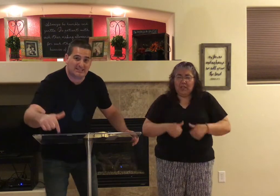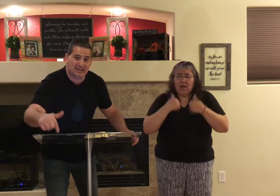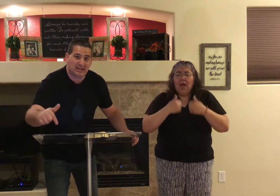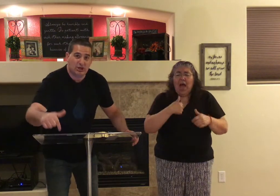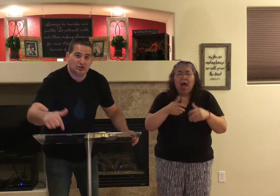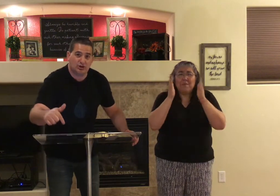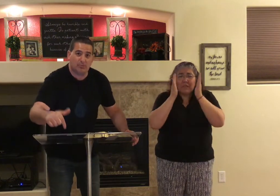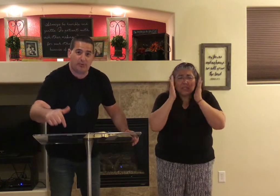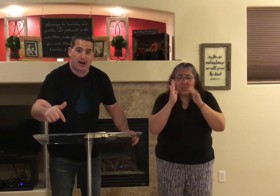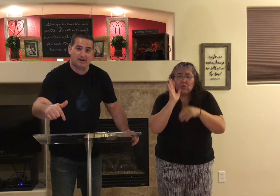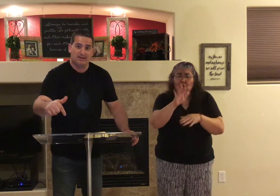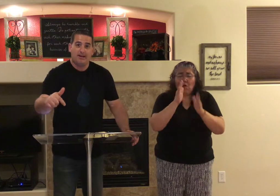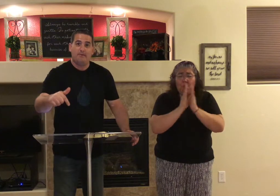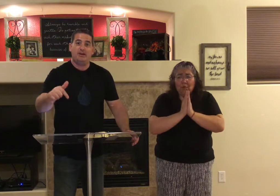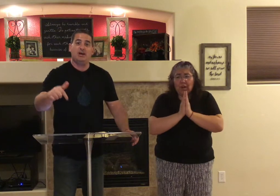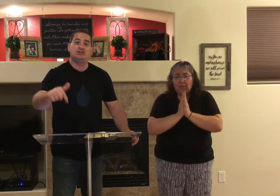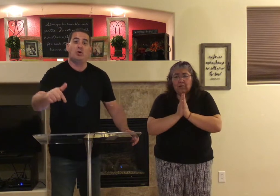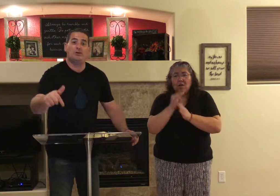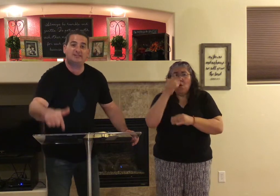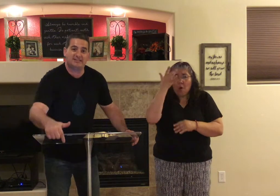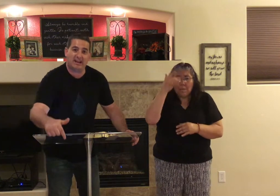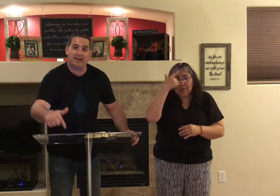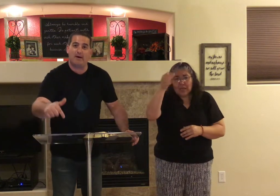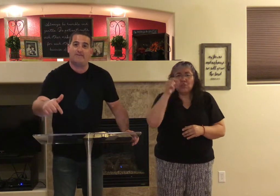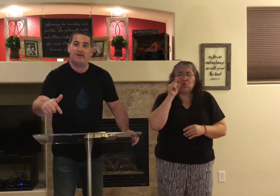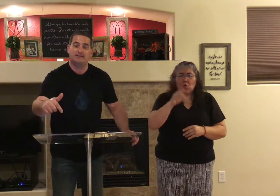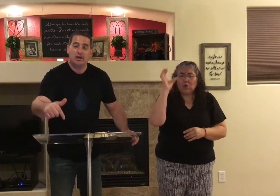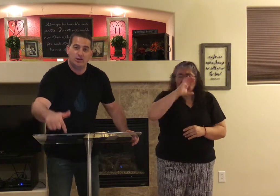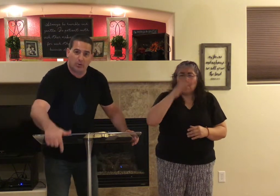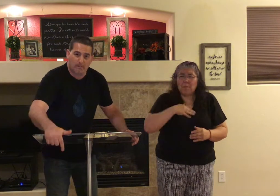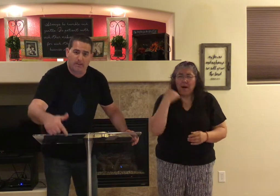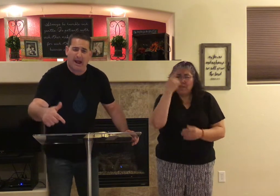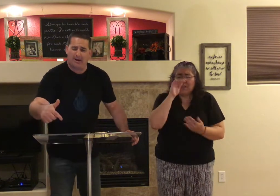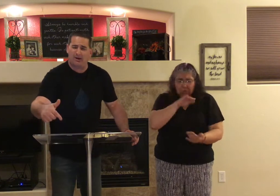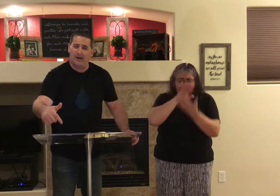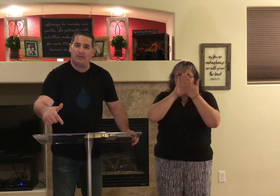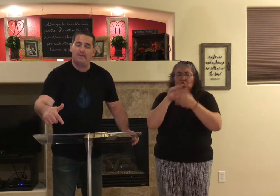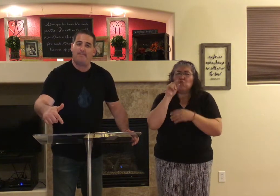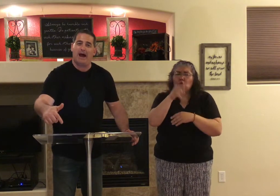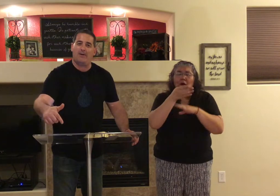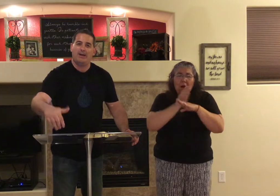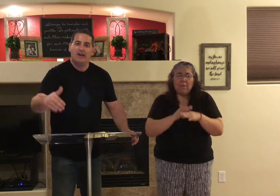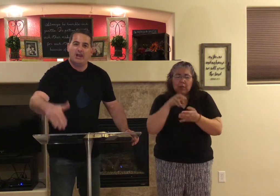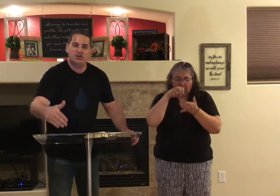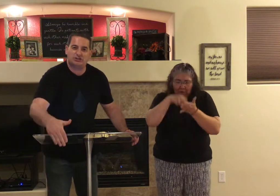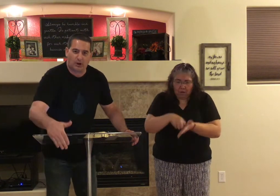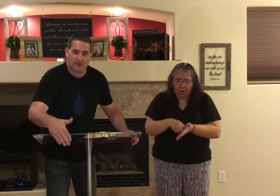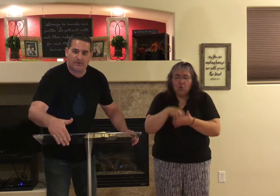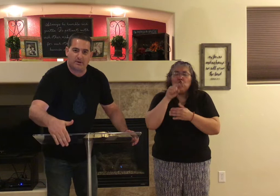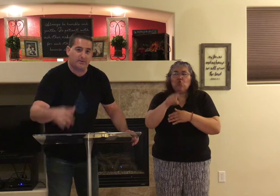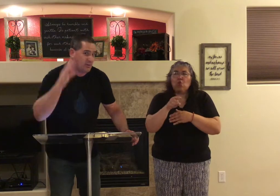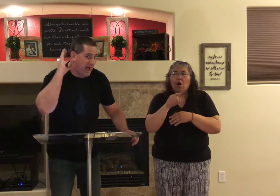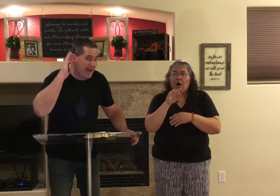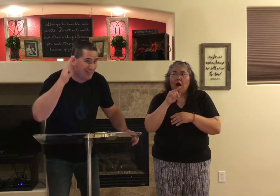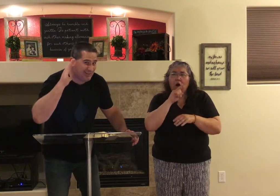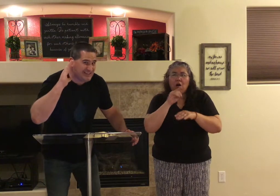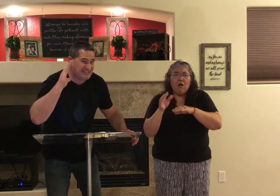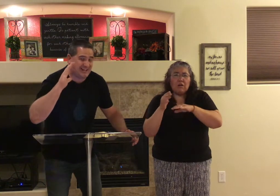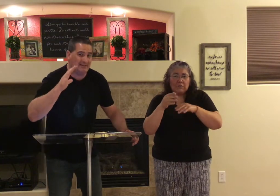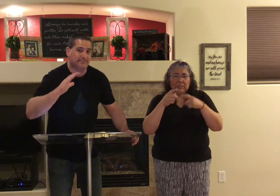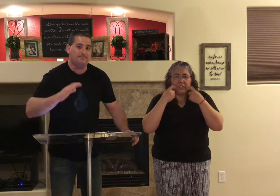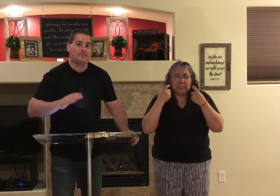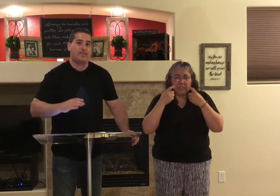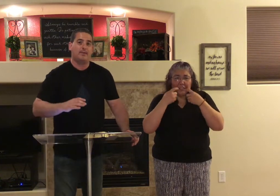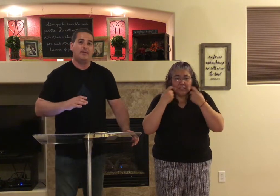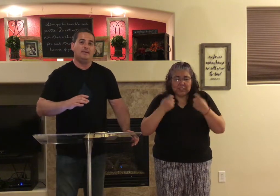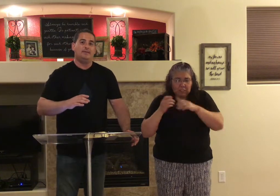I'm listening to your prayers because you are seeking my face. You are you're humbly bowing and you're turning from your evil. I will